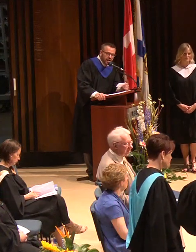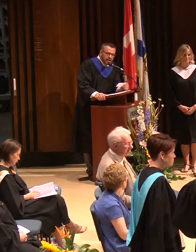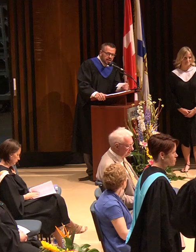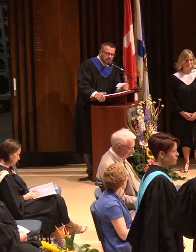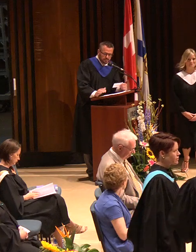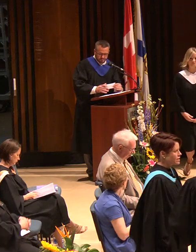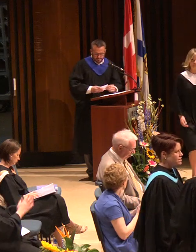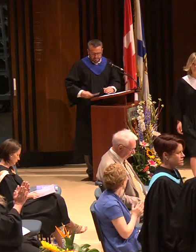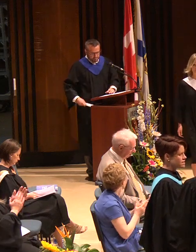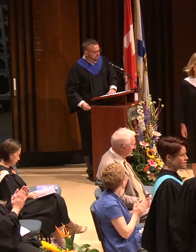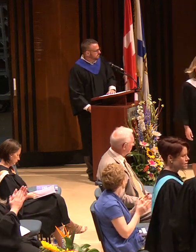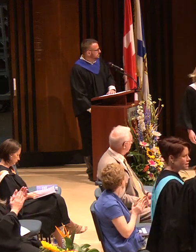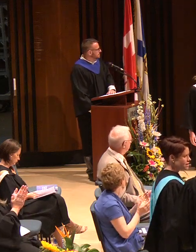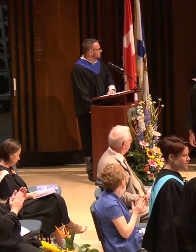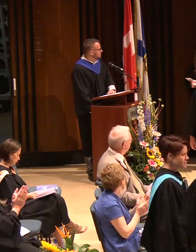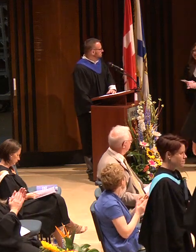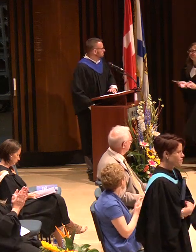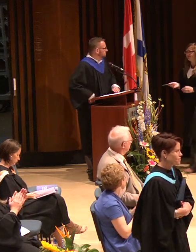Sarah Hayden.